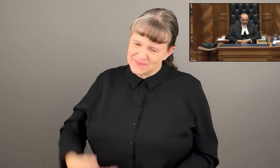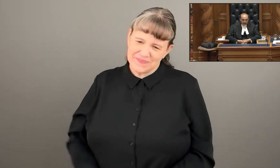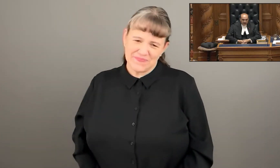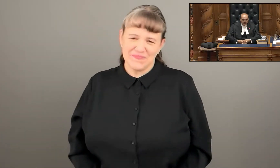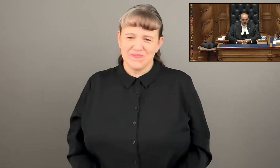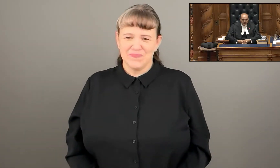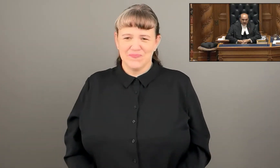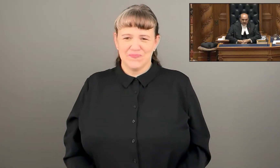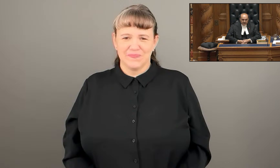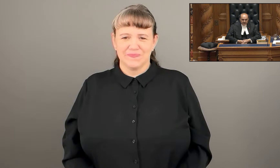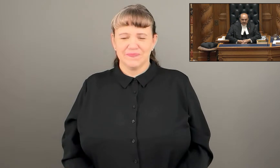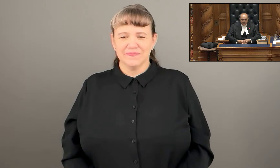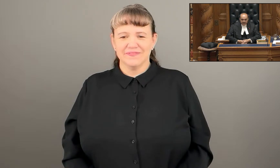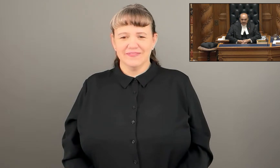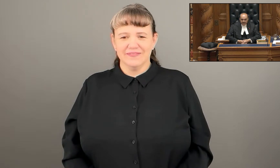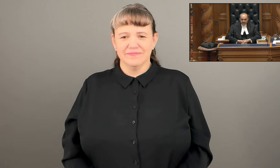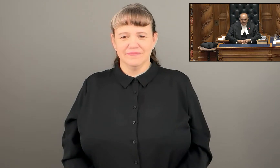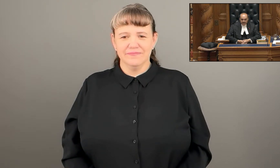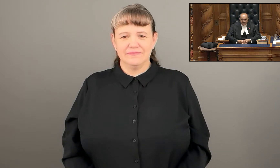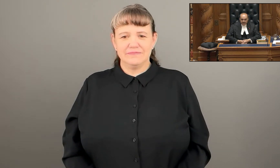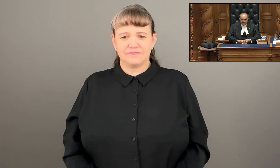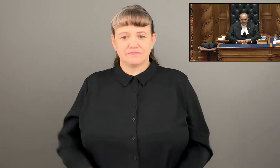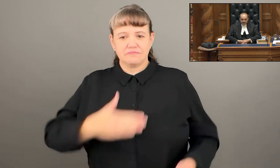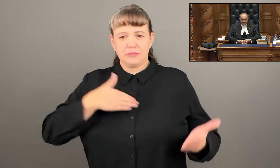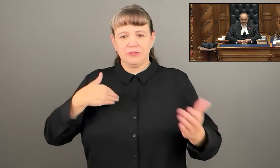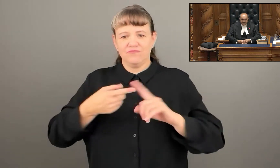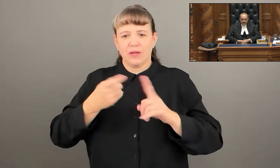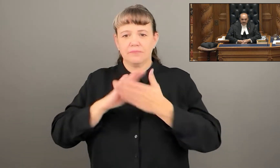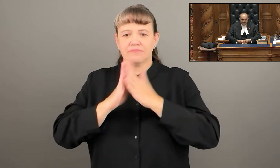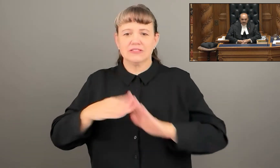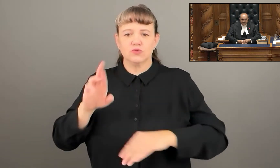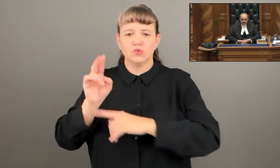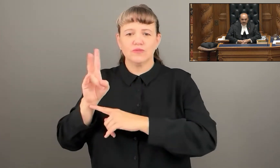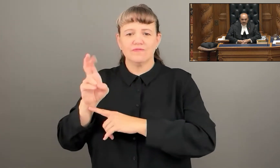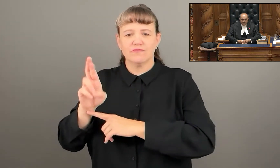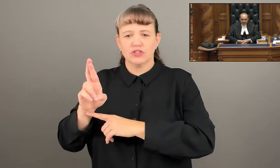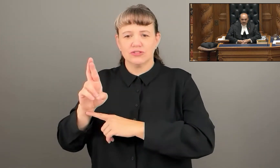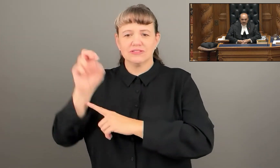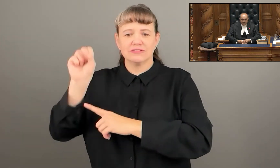Member for Peace River South. Thank you, Mr. Speaker. I have two introductions, if